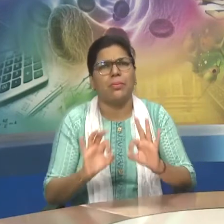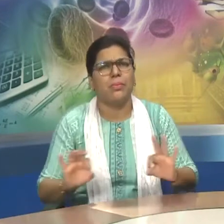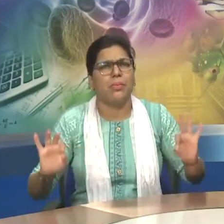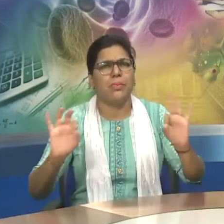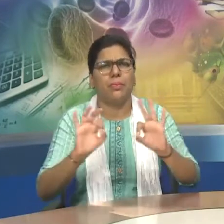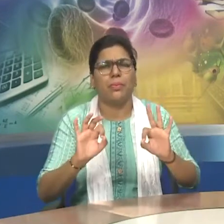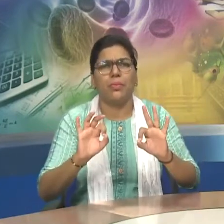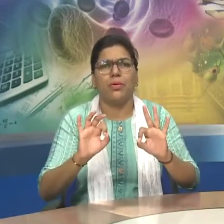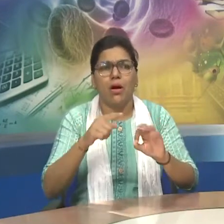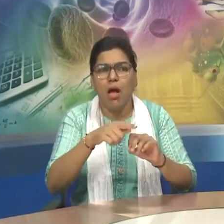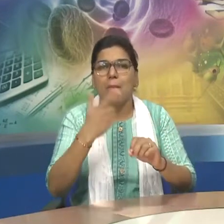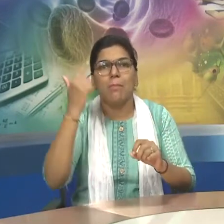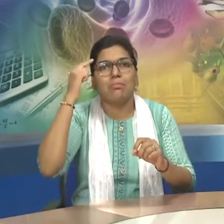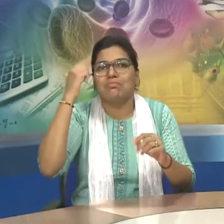the real nature